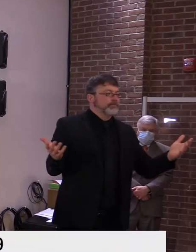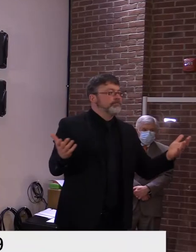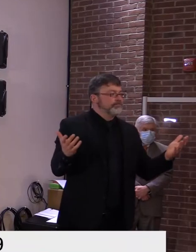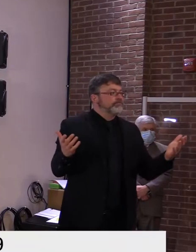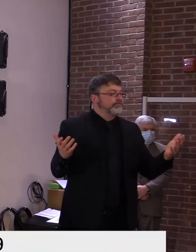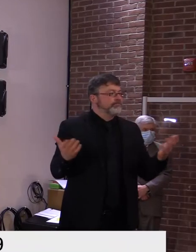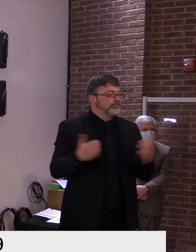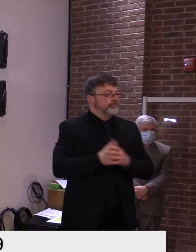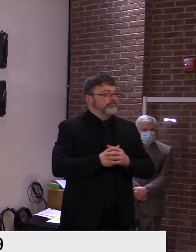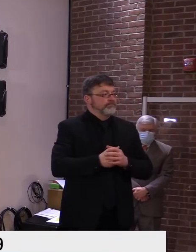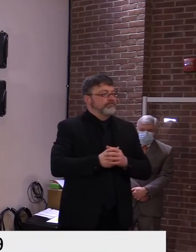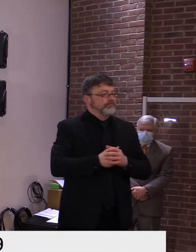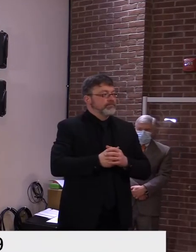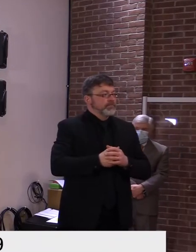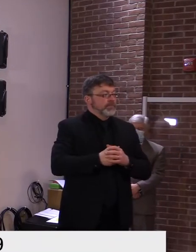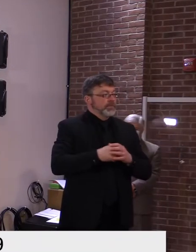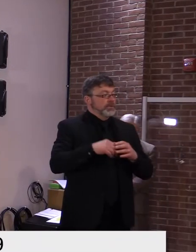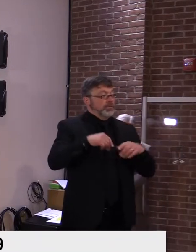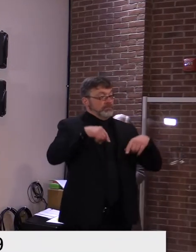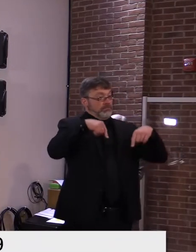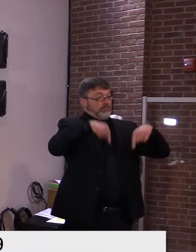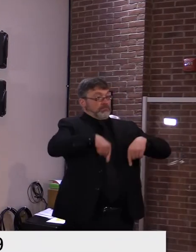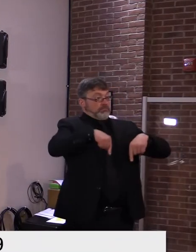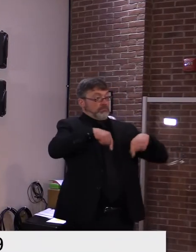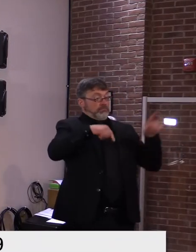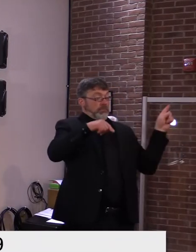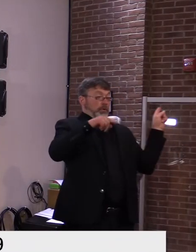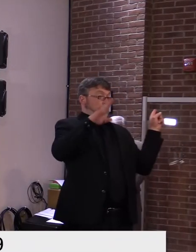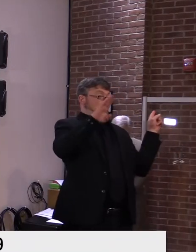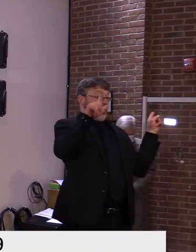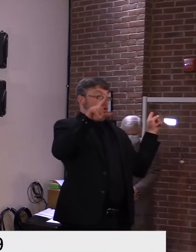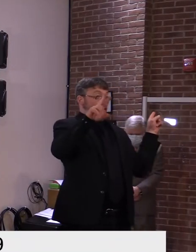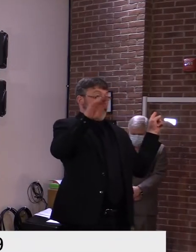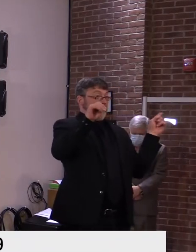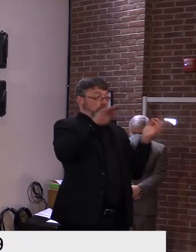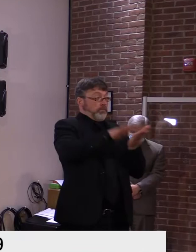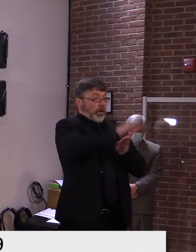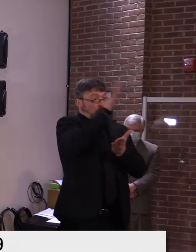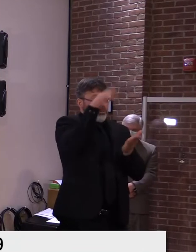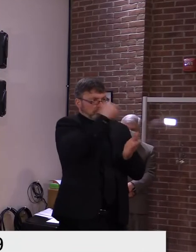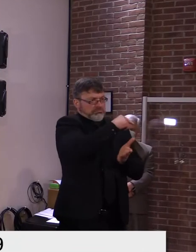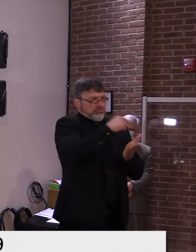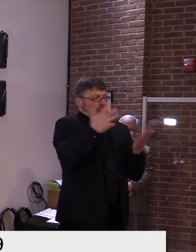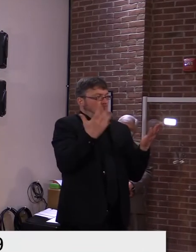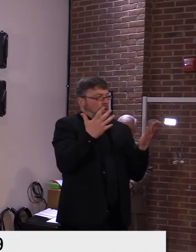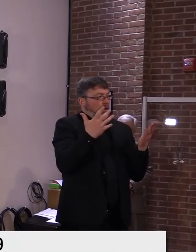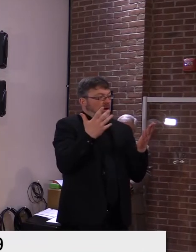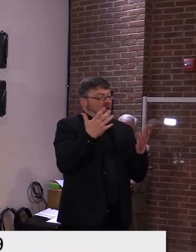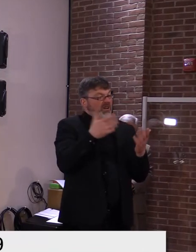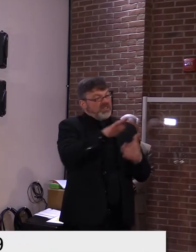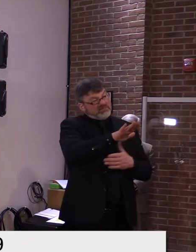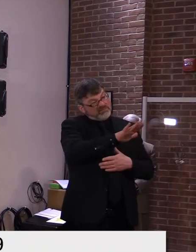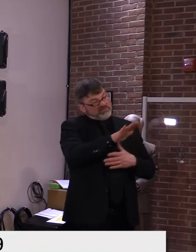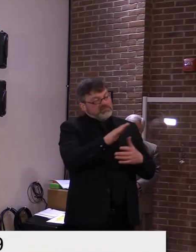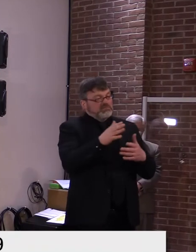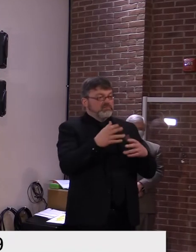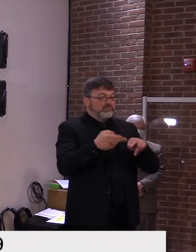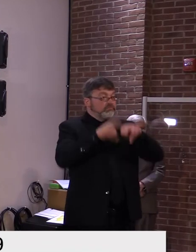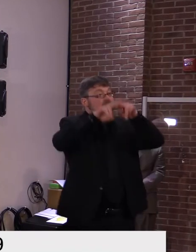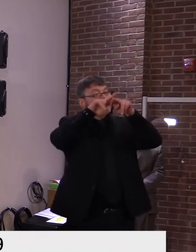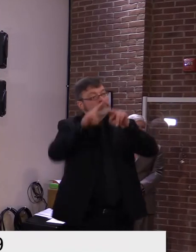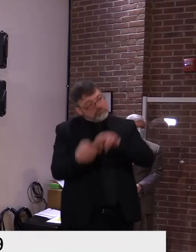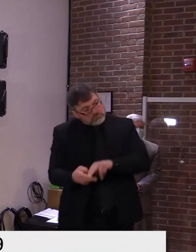and downs in its look at the numbers of cases that they've had, the last couple of days being a little worse